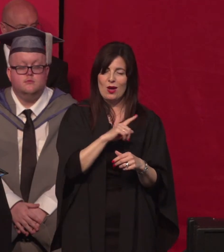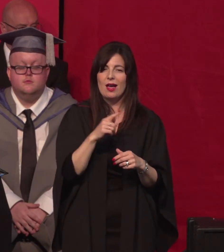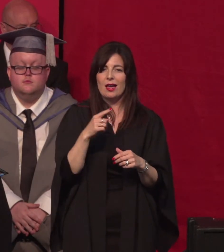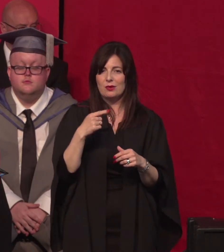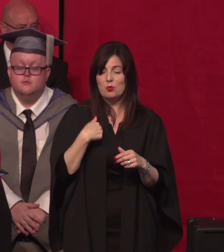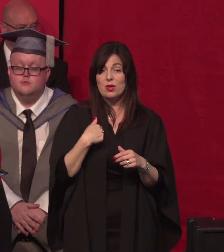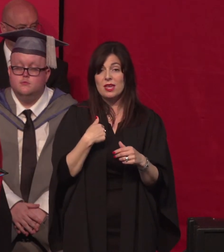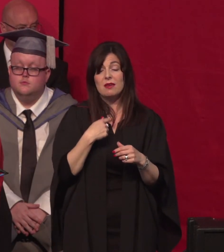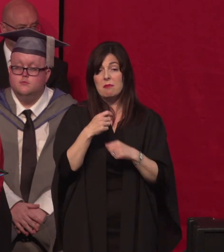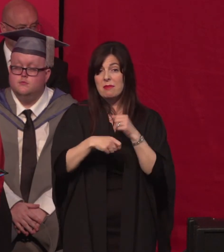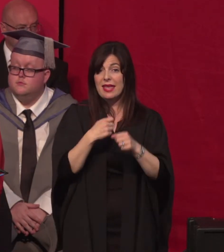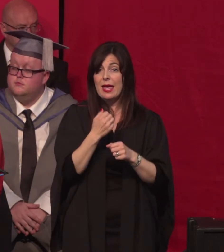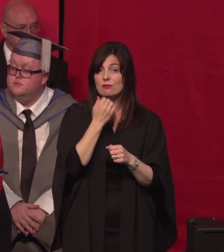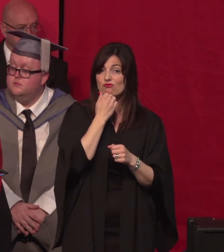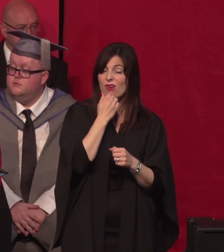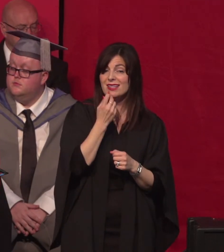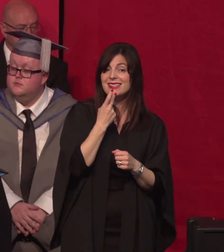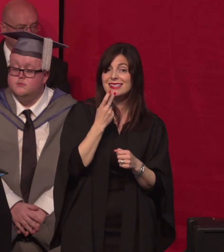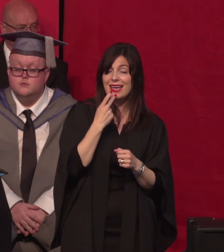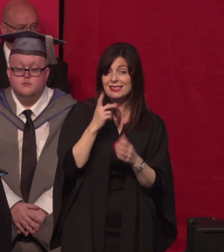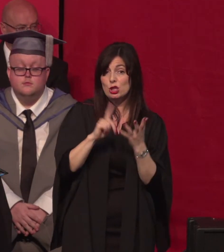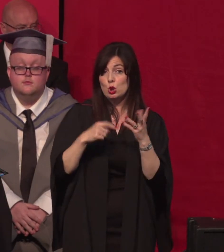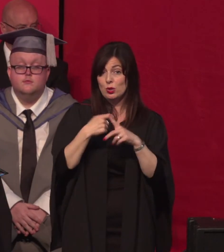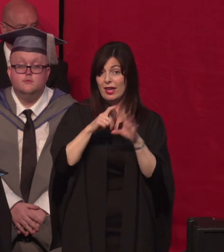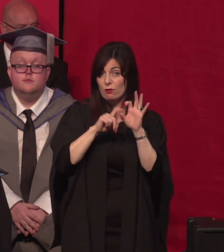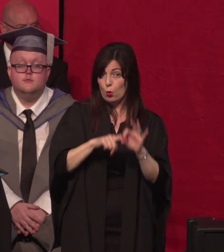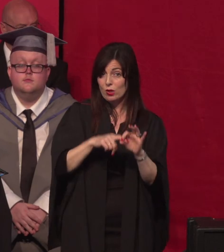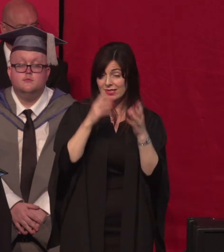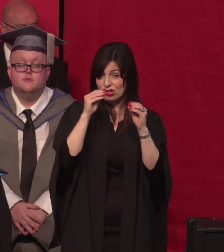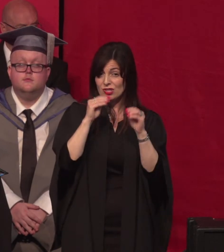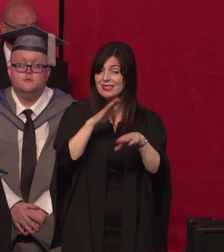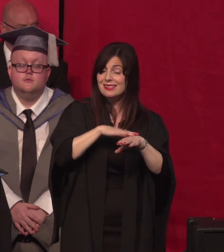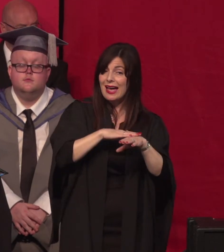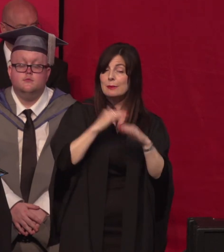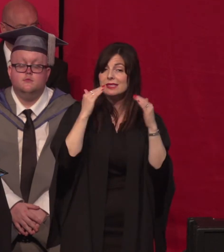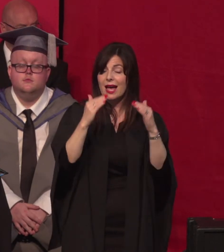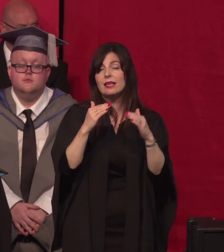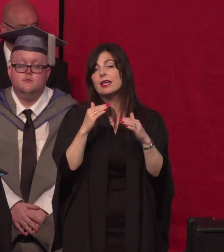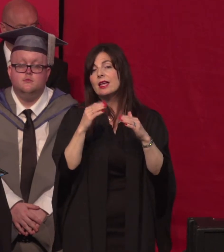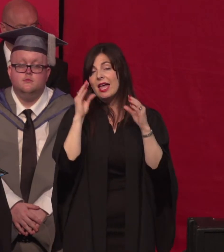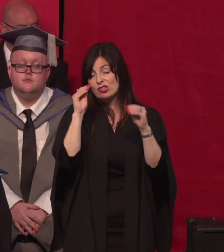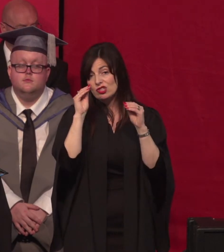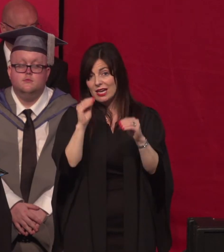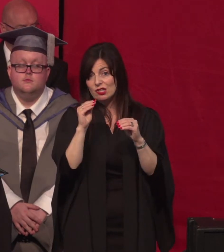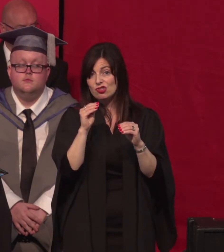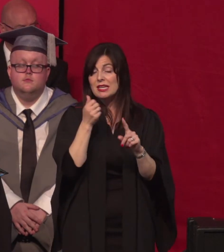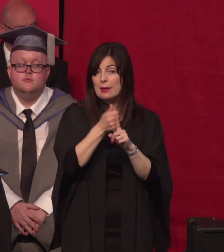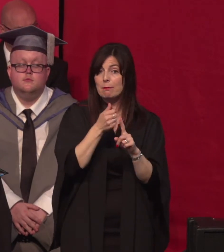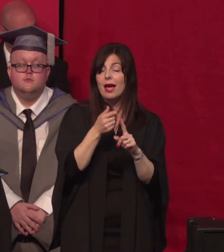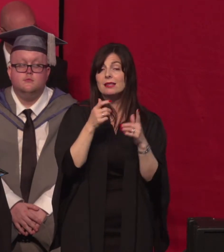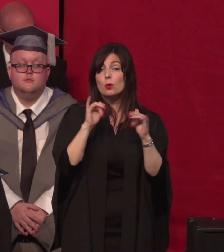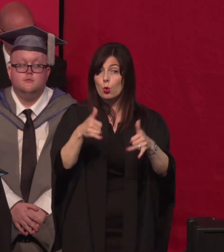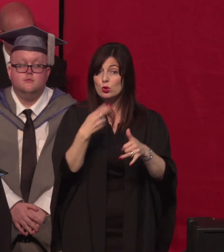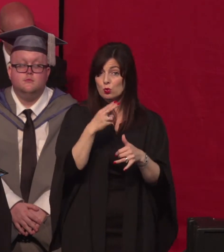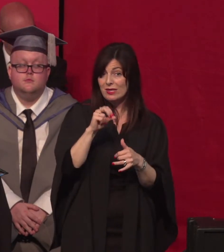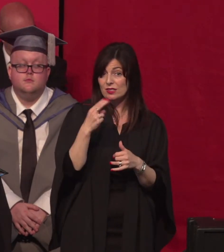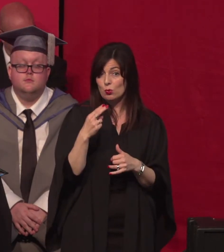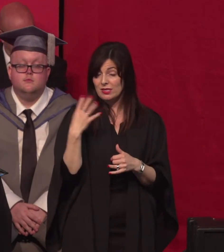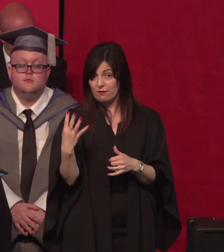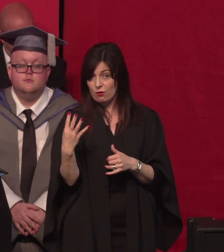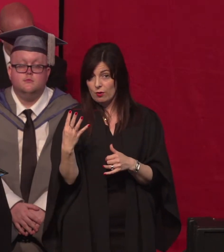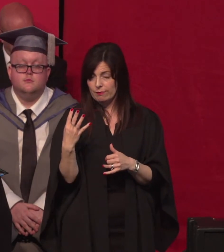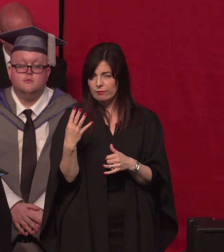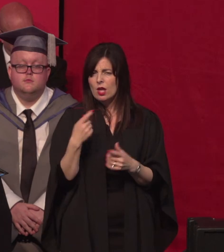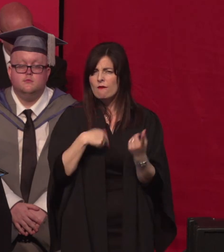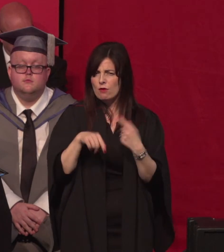ranked second in the UK for quality of education in the Times Higher Education Impact Awards 2024. From this,